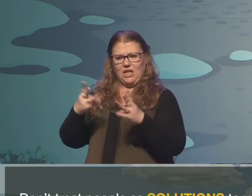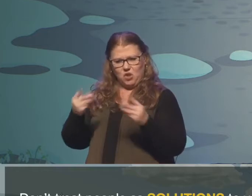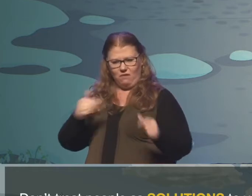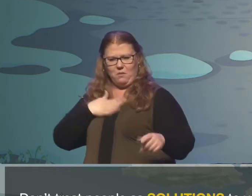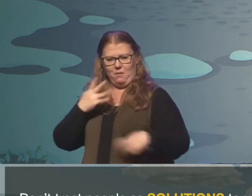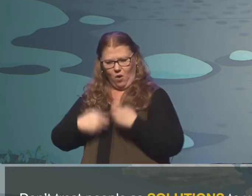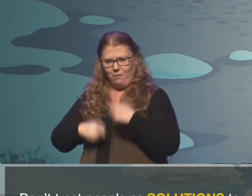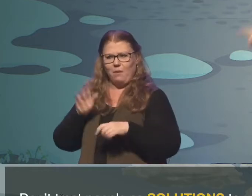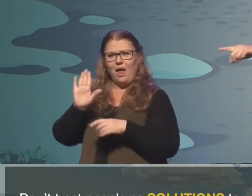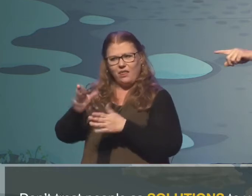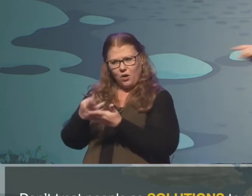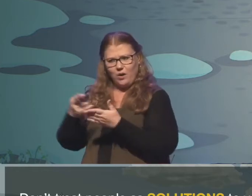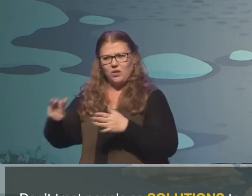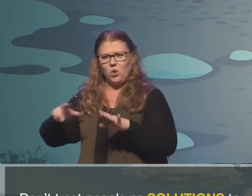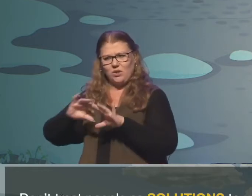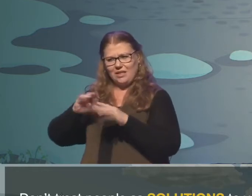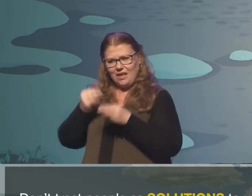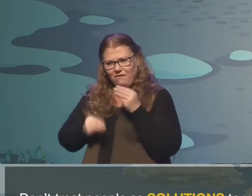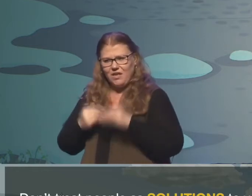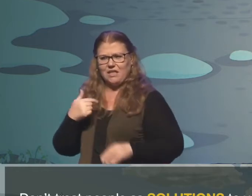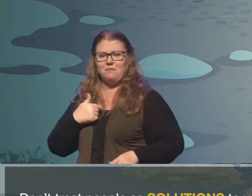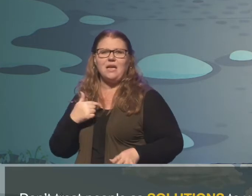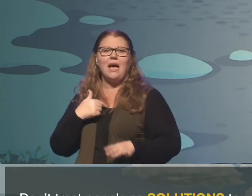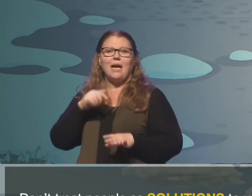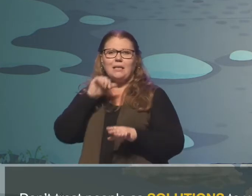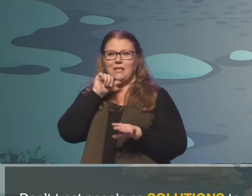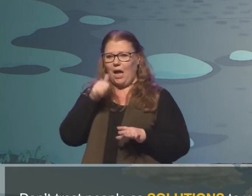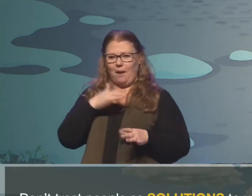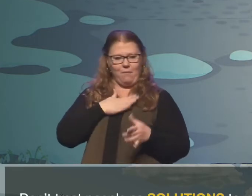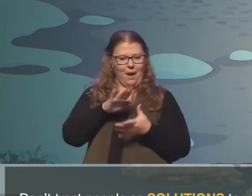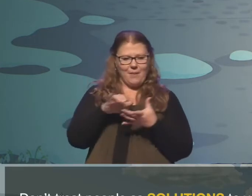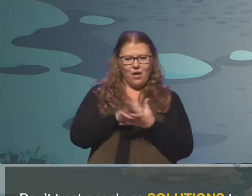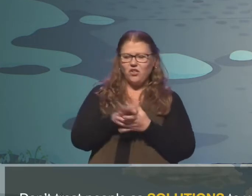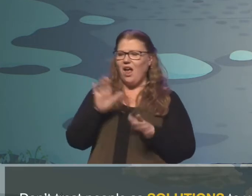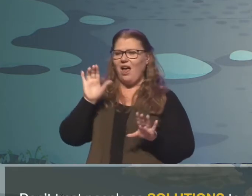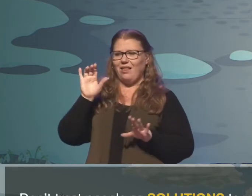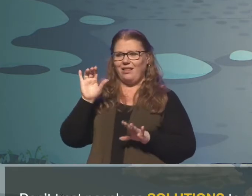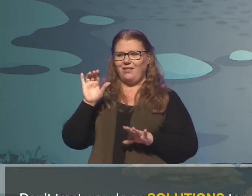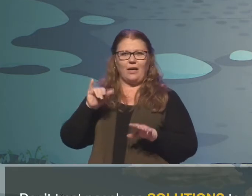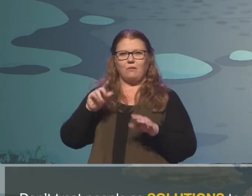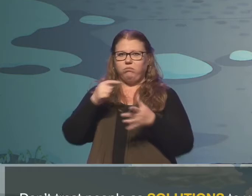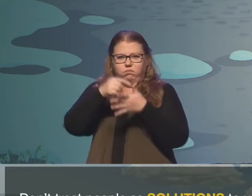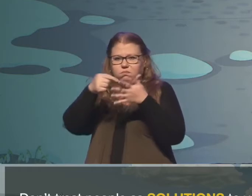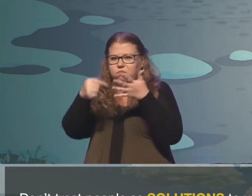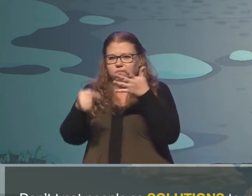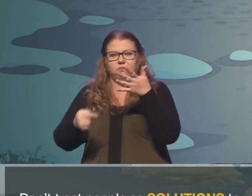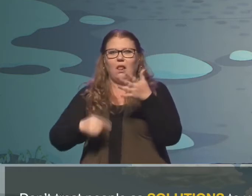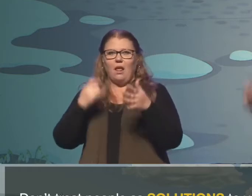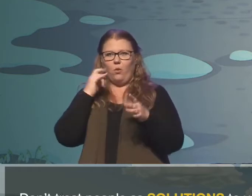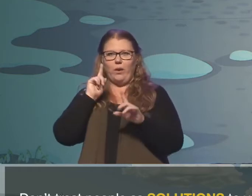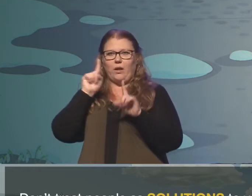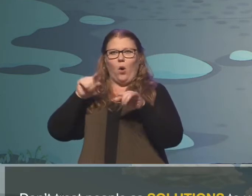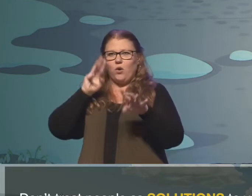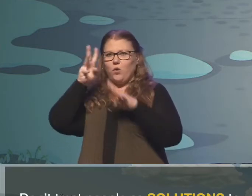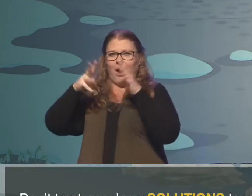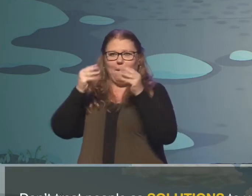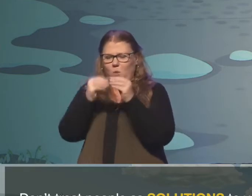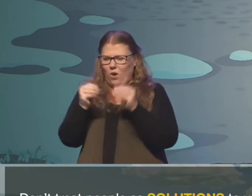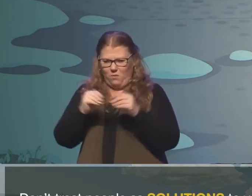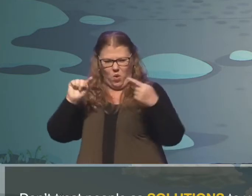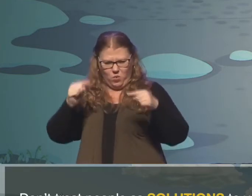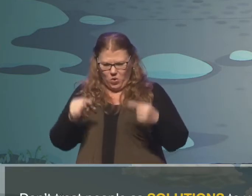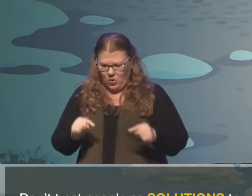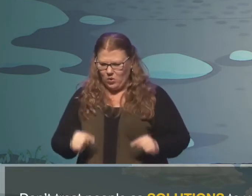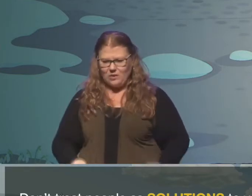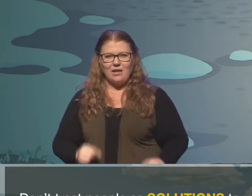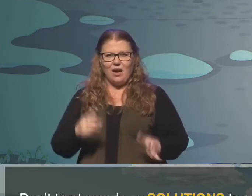can make me whole. This can fix me. It's not in my marriage. It's this, all that stuff. And then we go and we just create more and more wounds